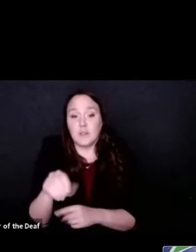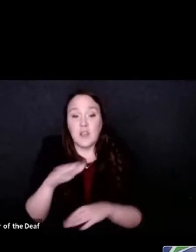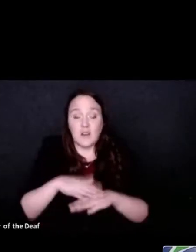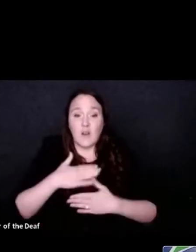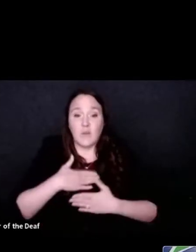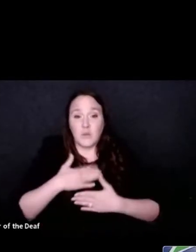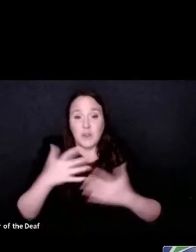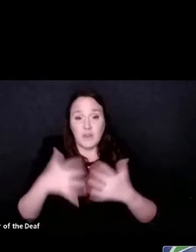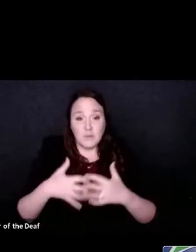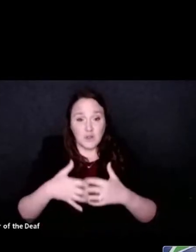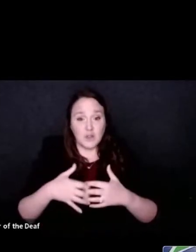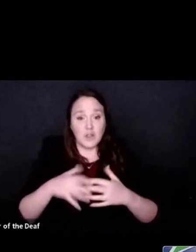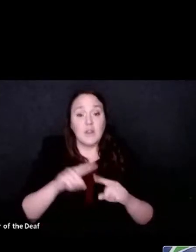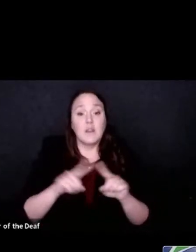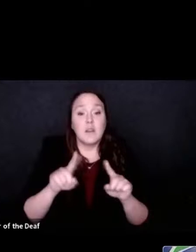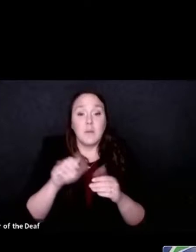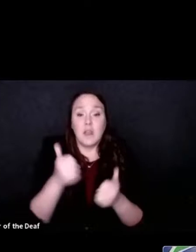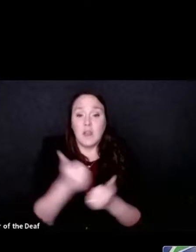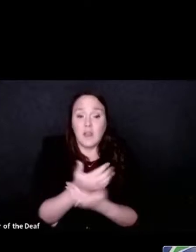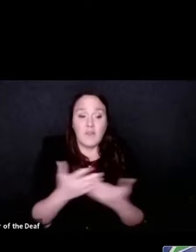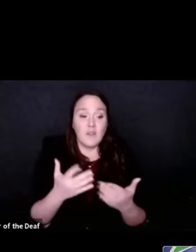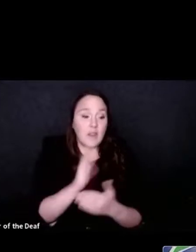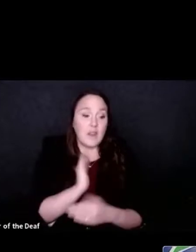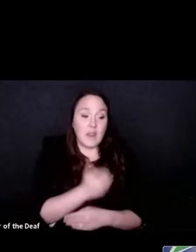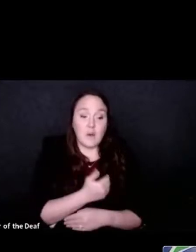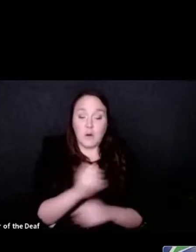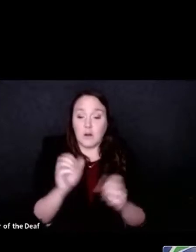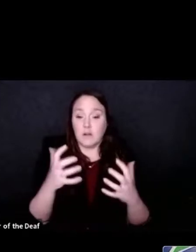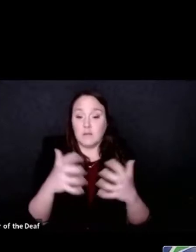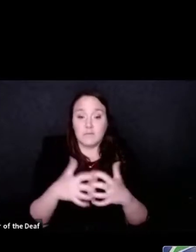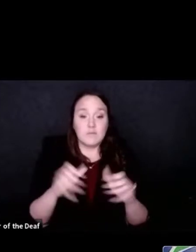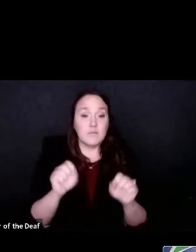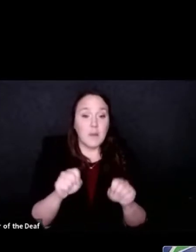ventilators. But all of that, as our capacity